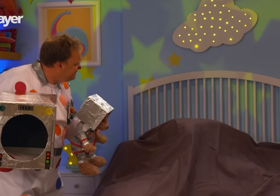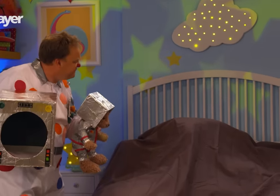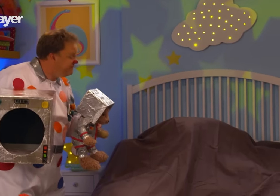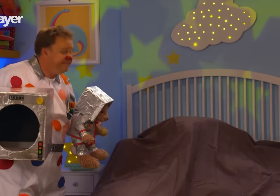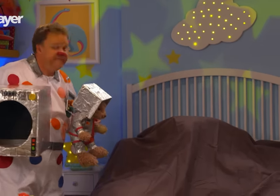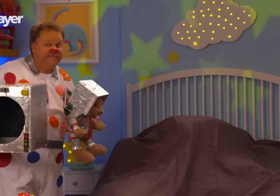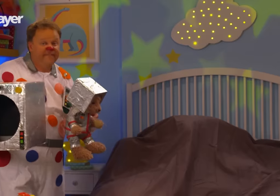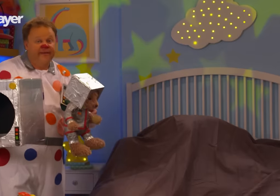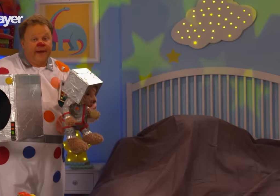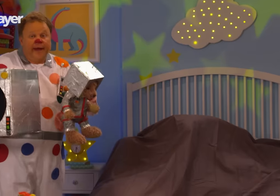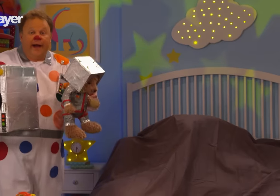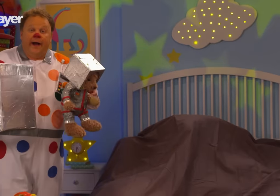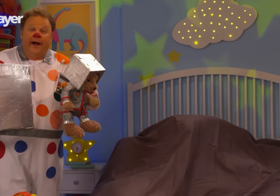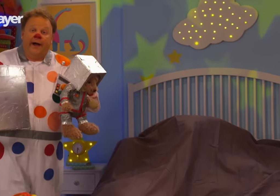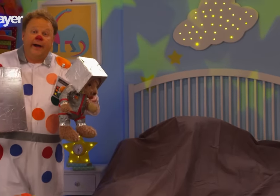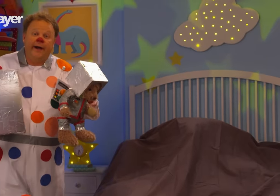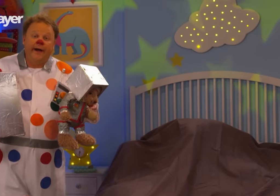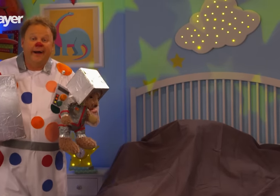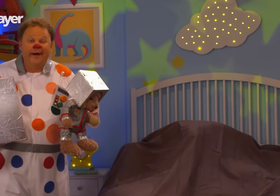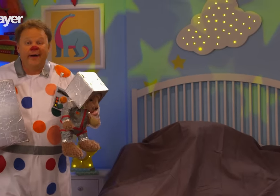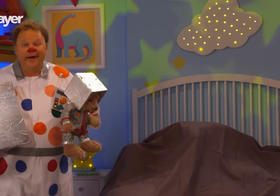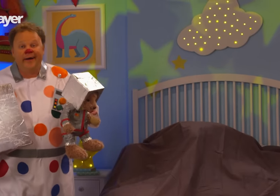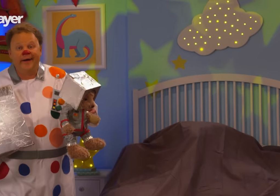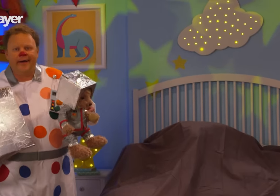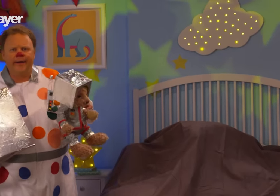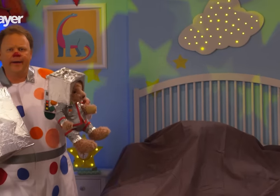That's funny. It looked like there was an